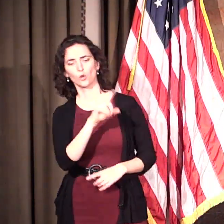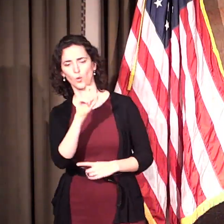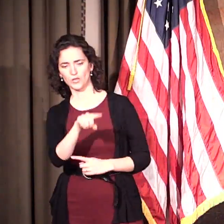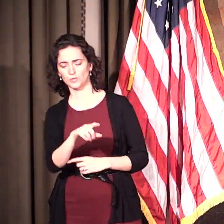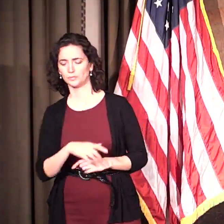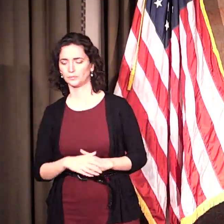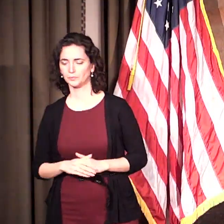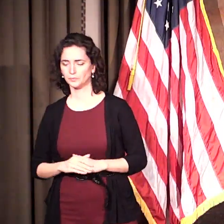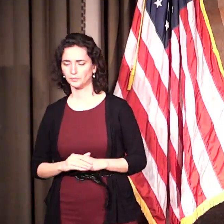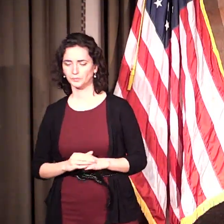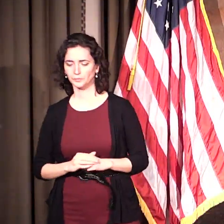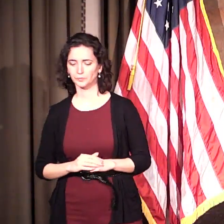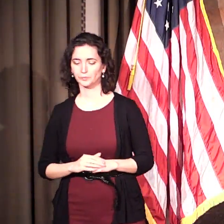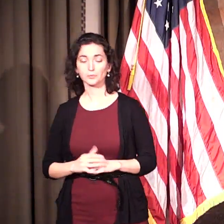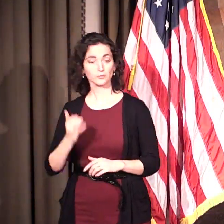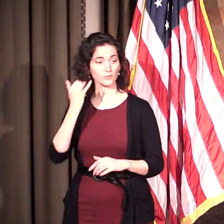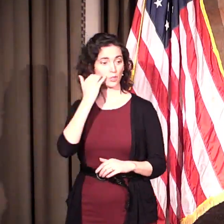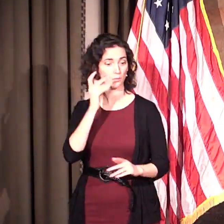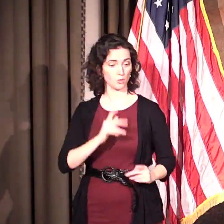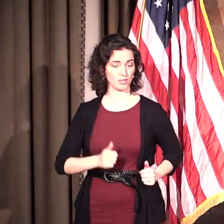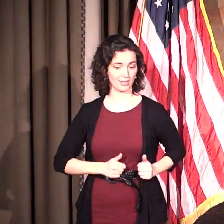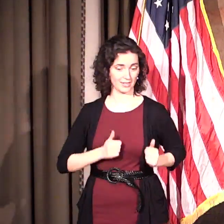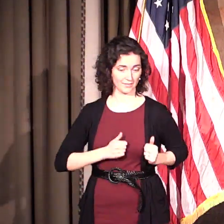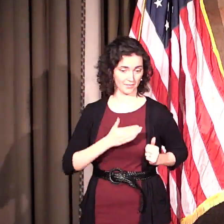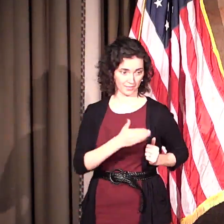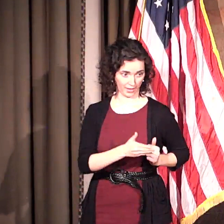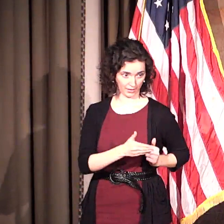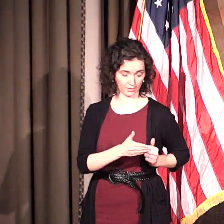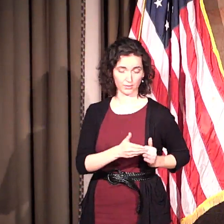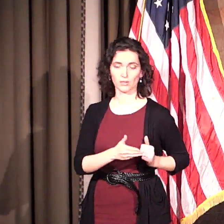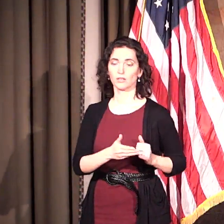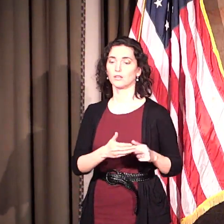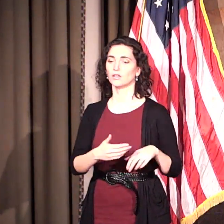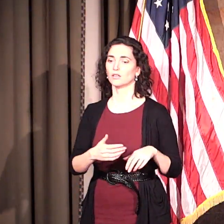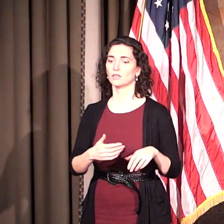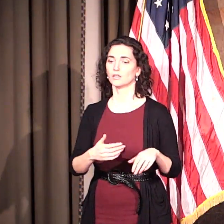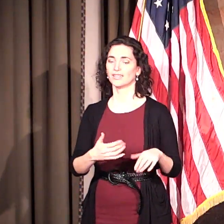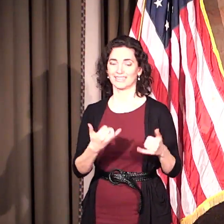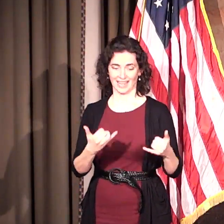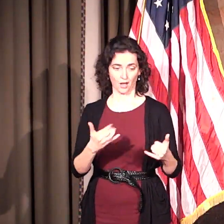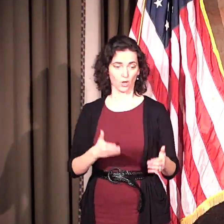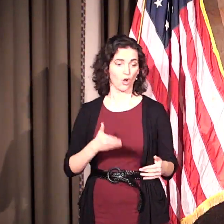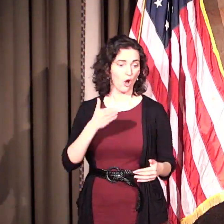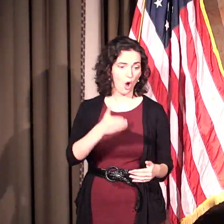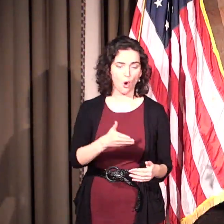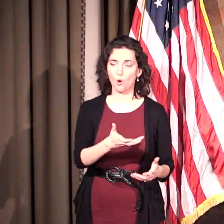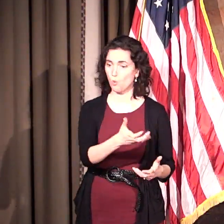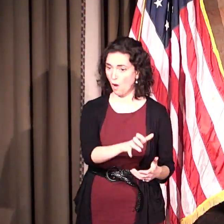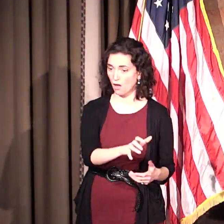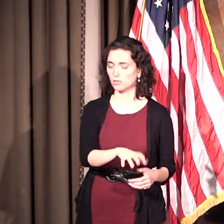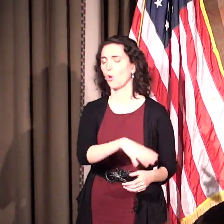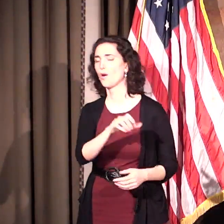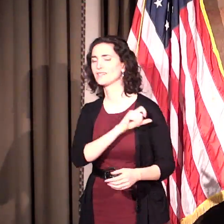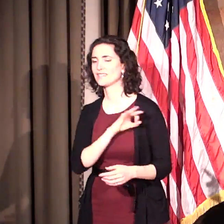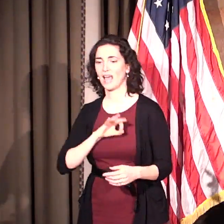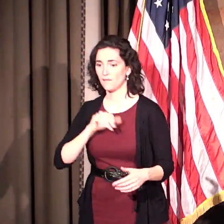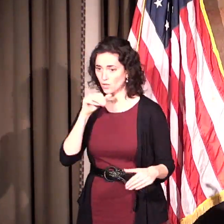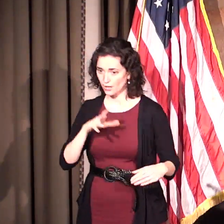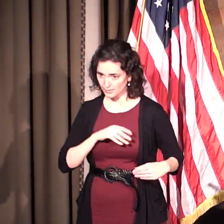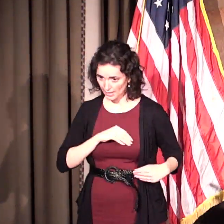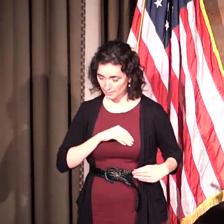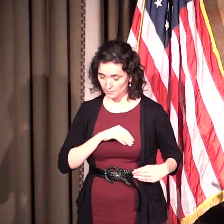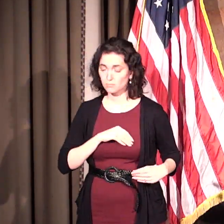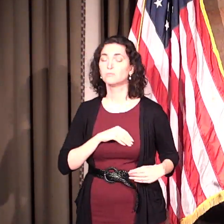those staff or maybe some residents who don't get it during the course of this long-term care partnership, just like we haven't